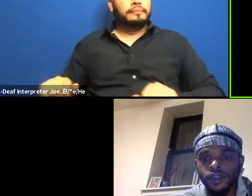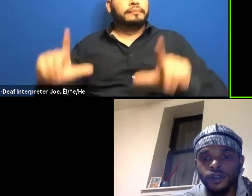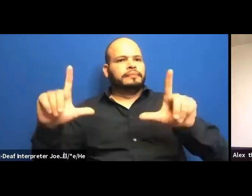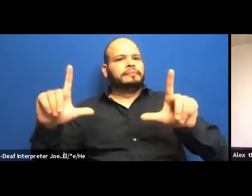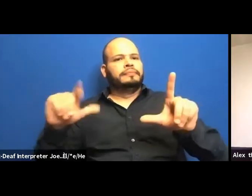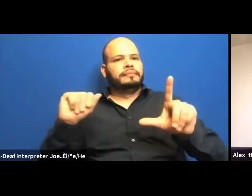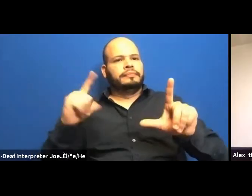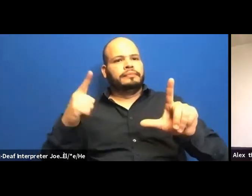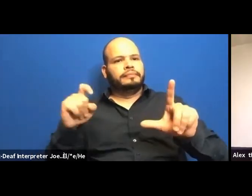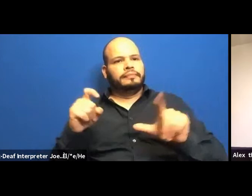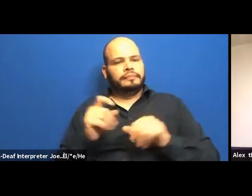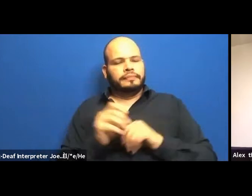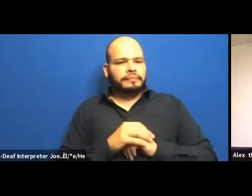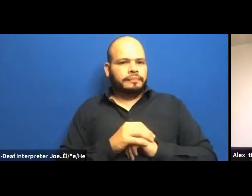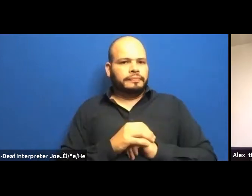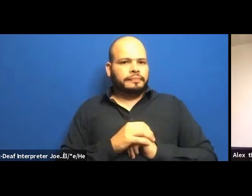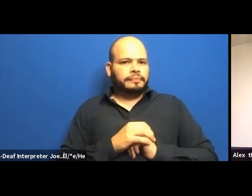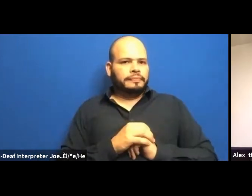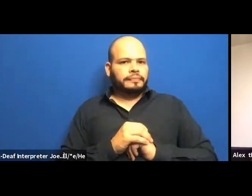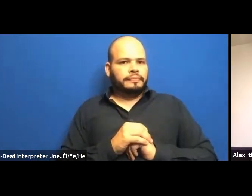Thank you.